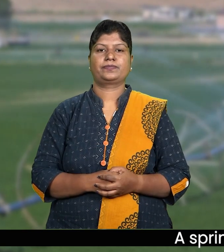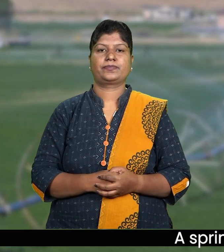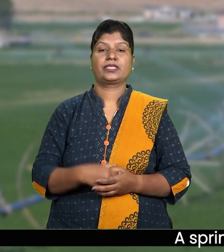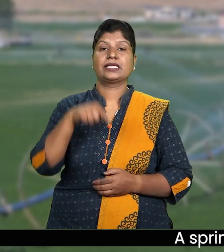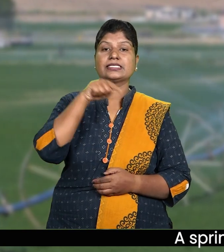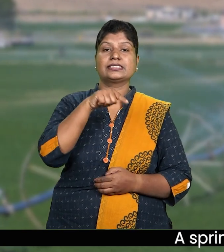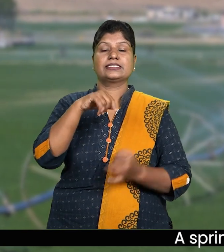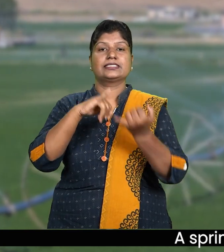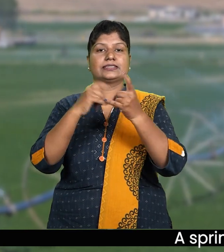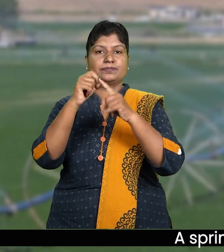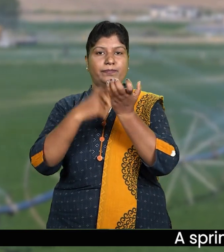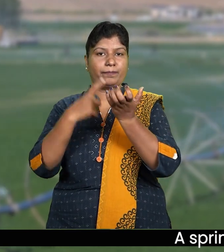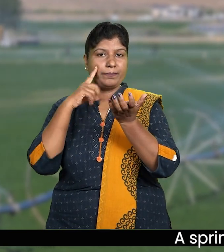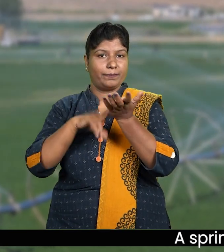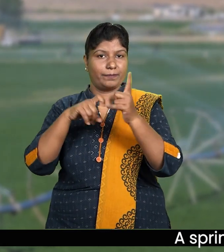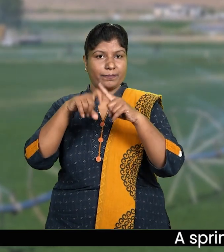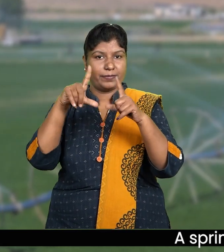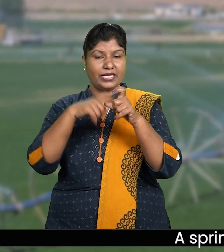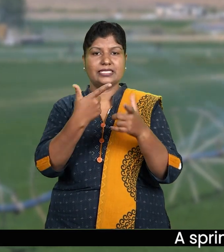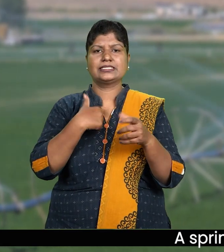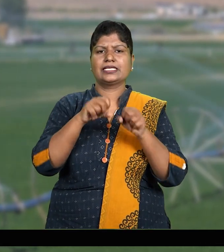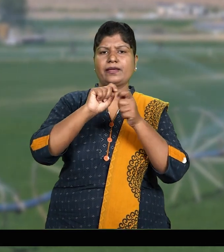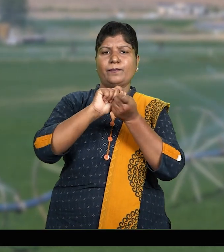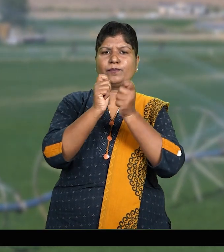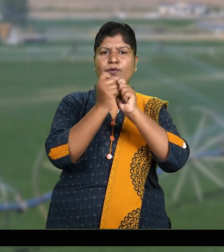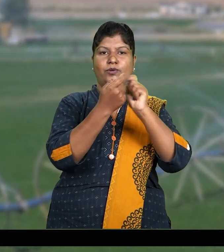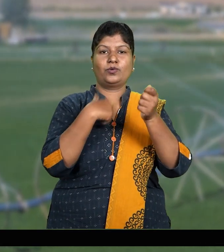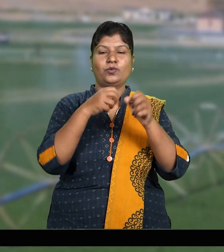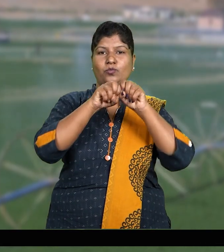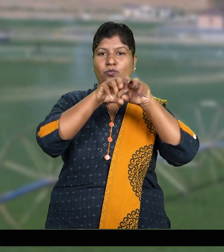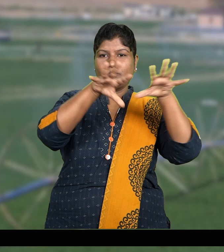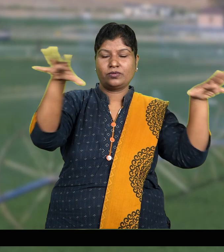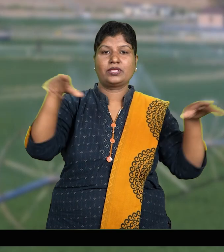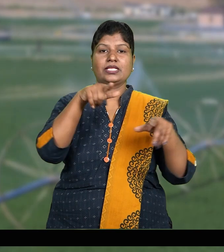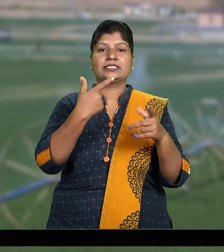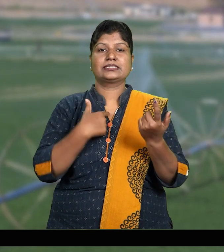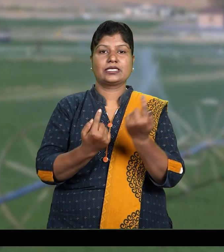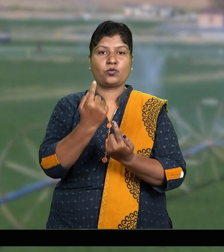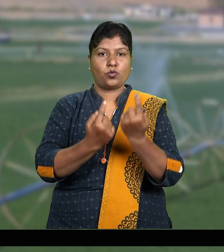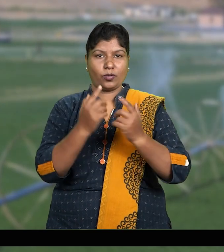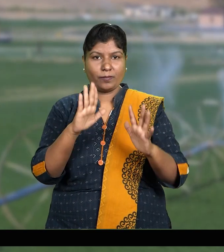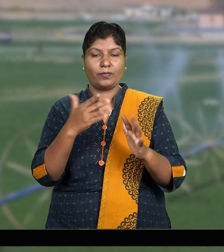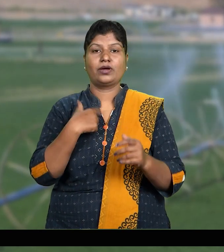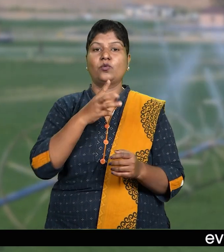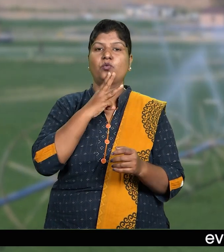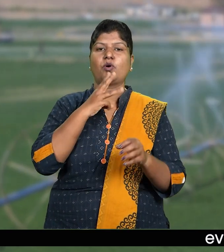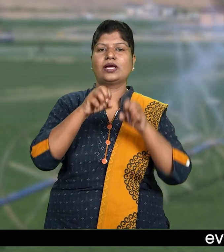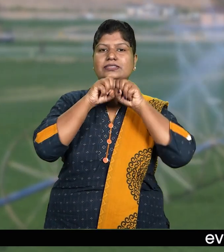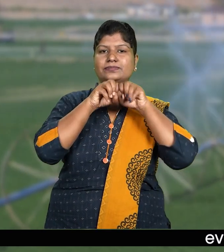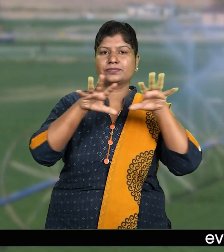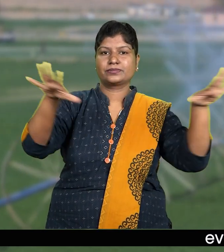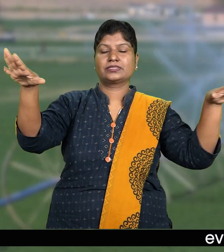A sprinkler system sprinkles water over the crop and helps in an